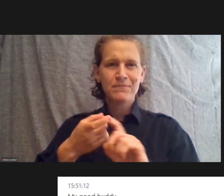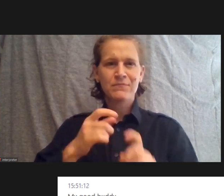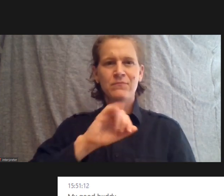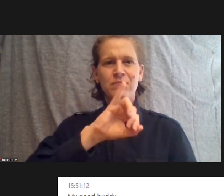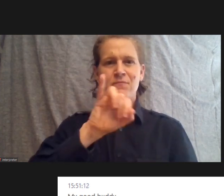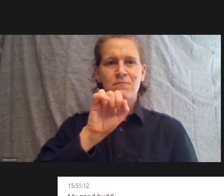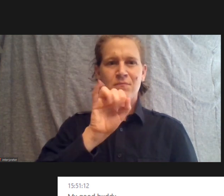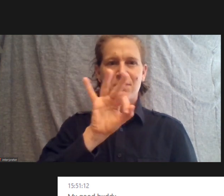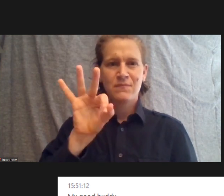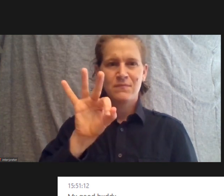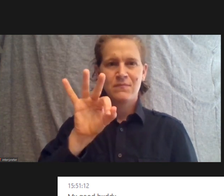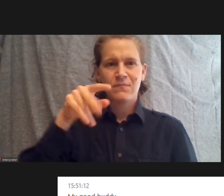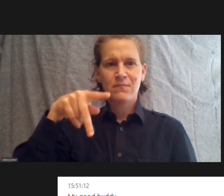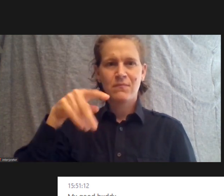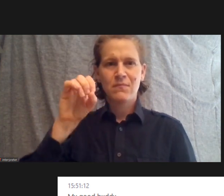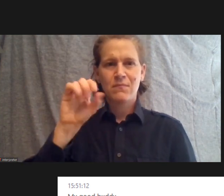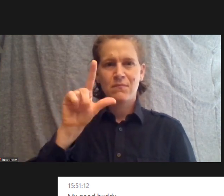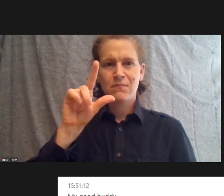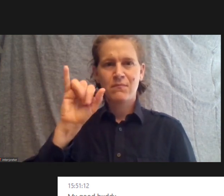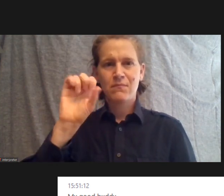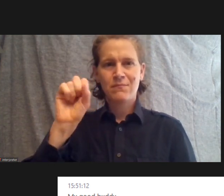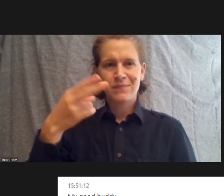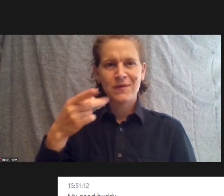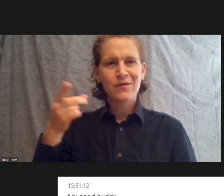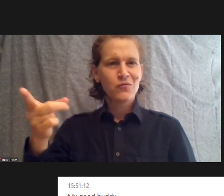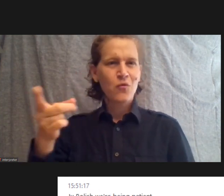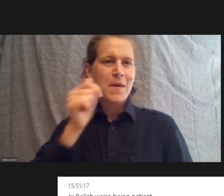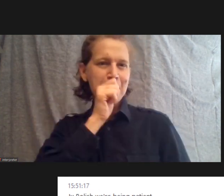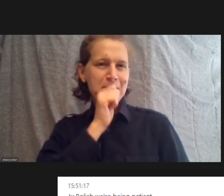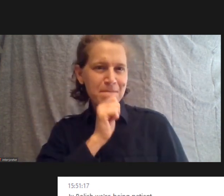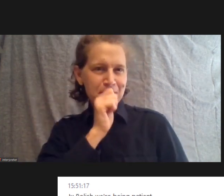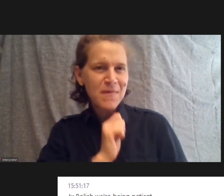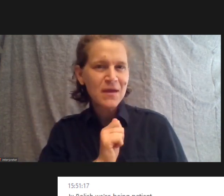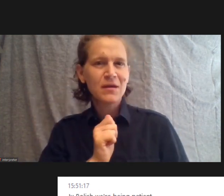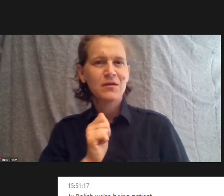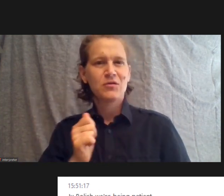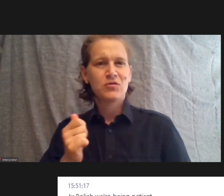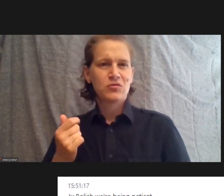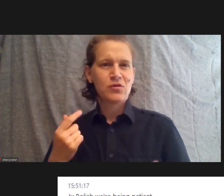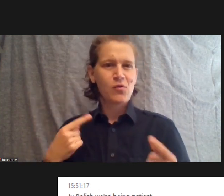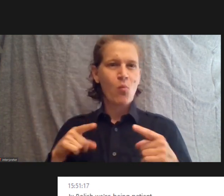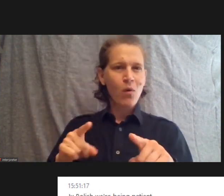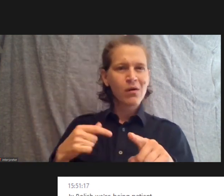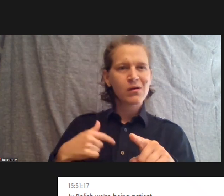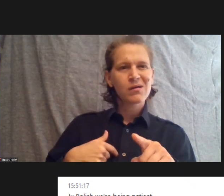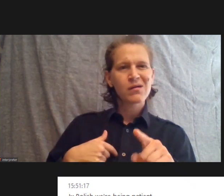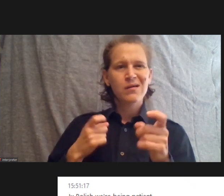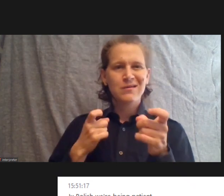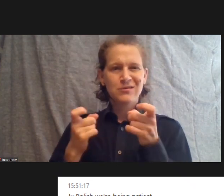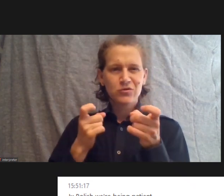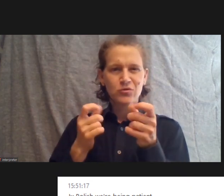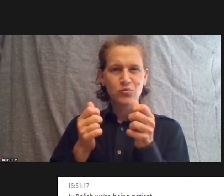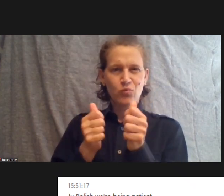Polish for being patient with me while I deal with